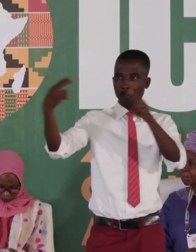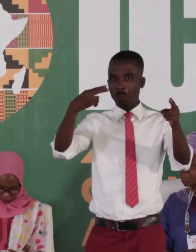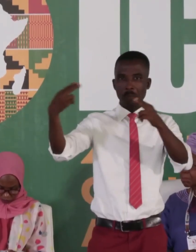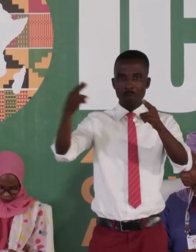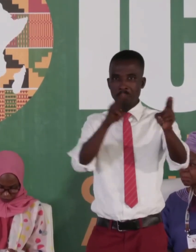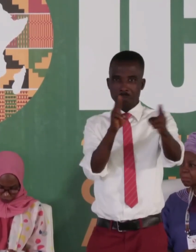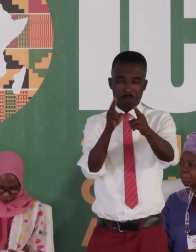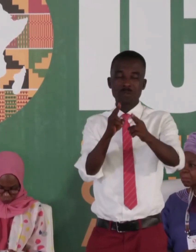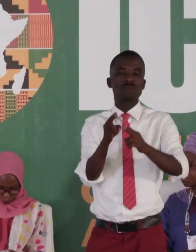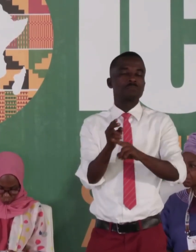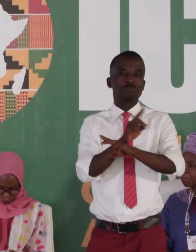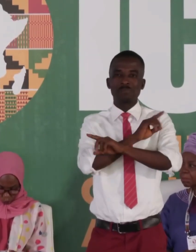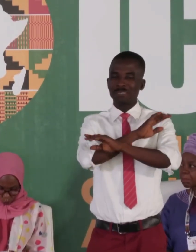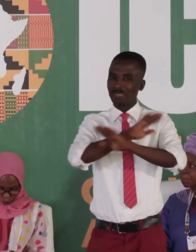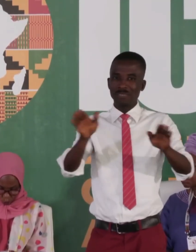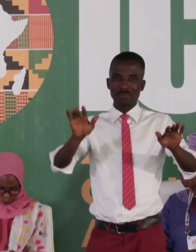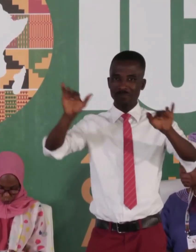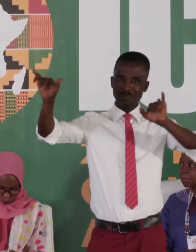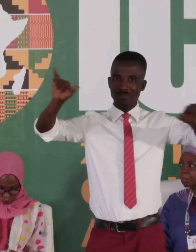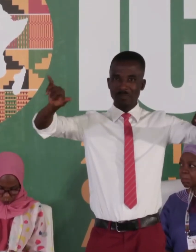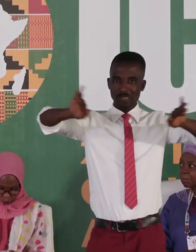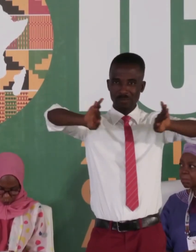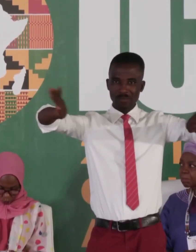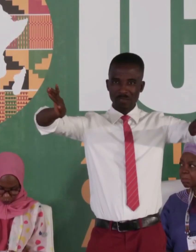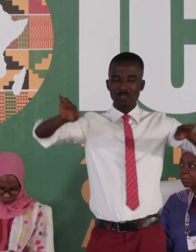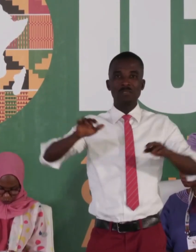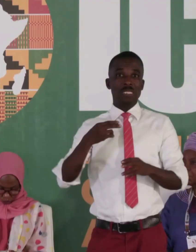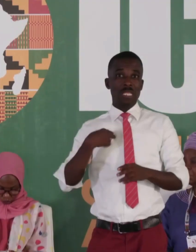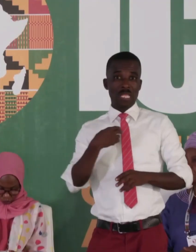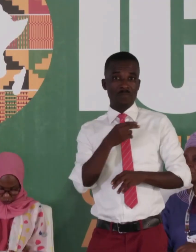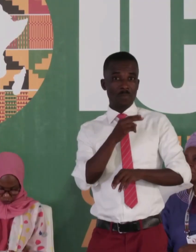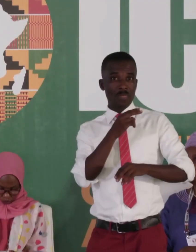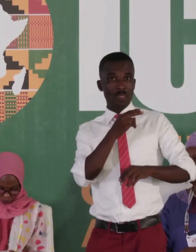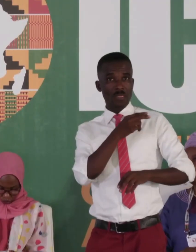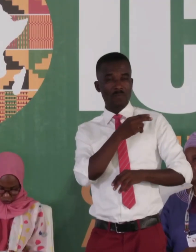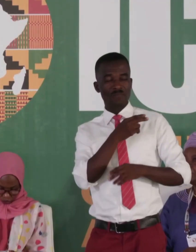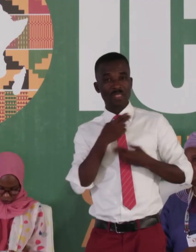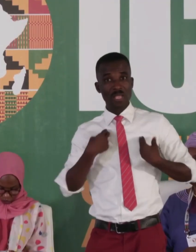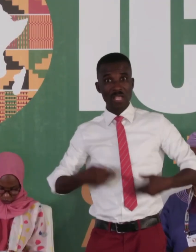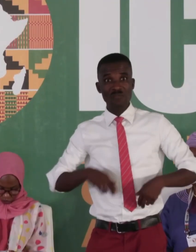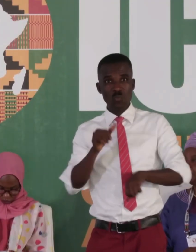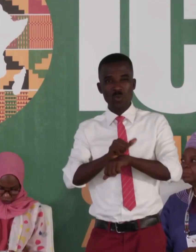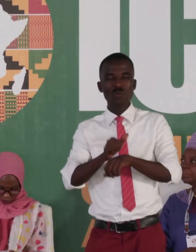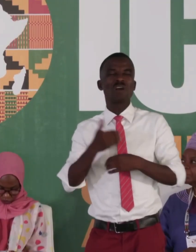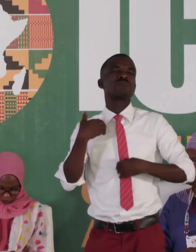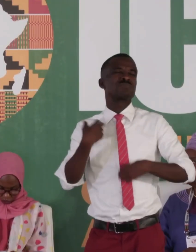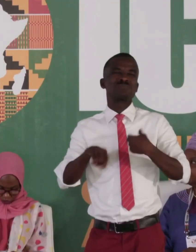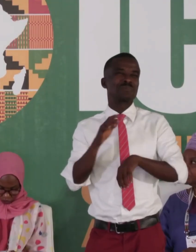this affected ability of health workers to work. It affected community